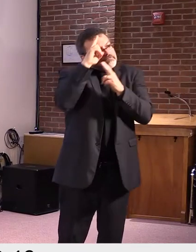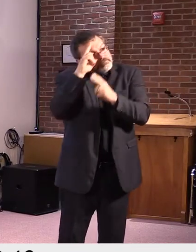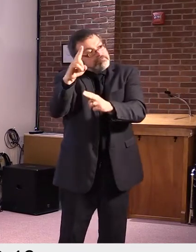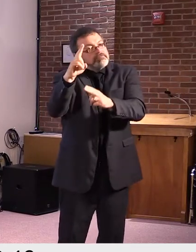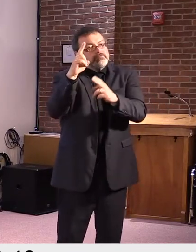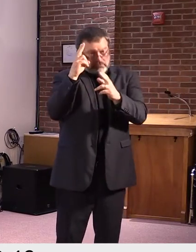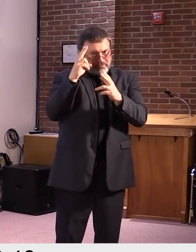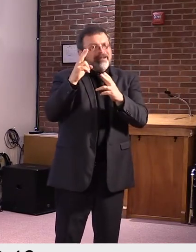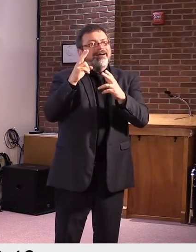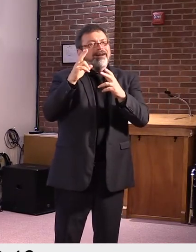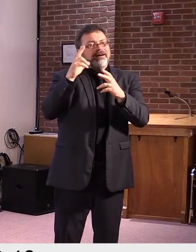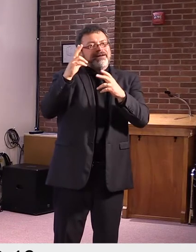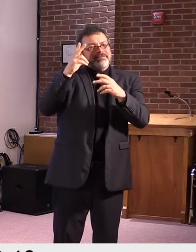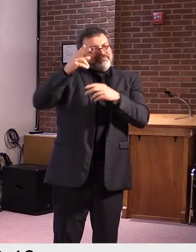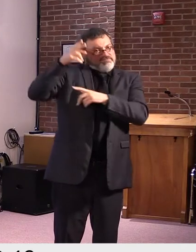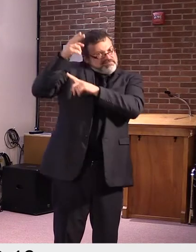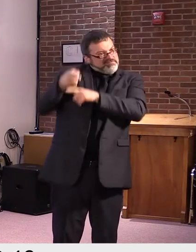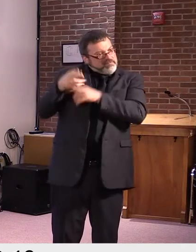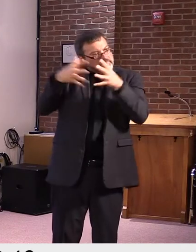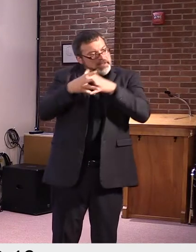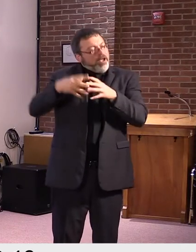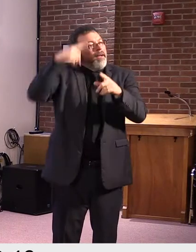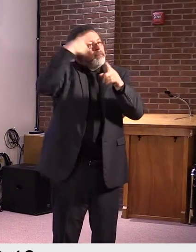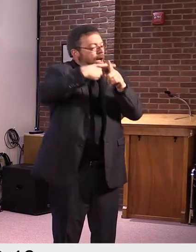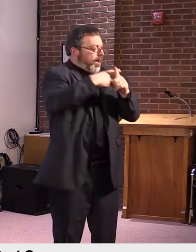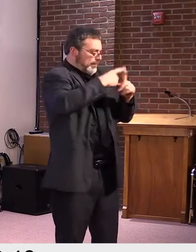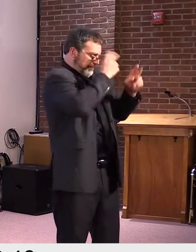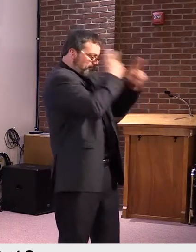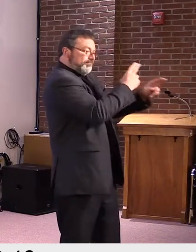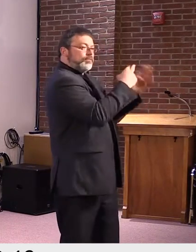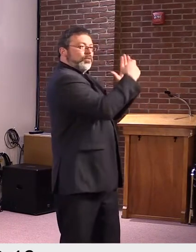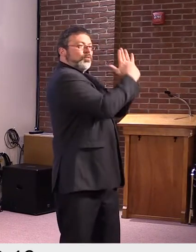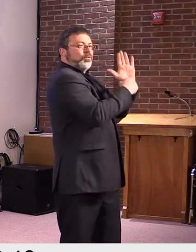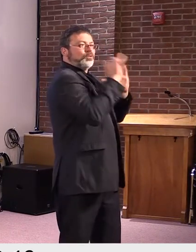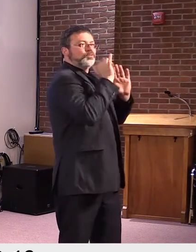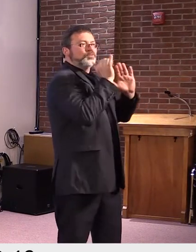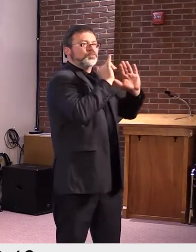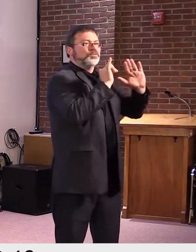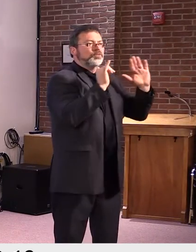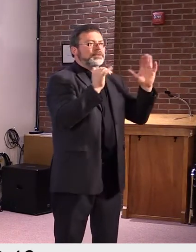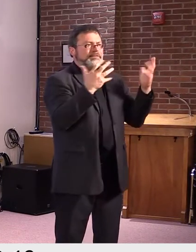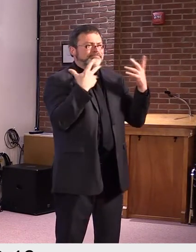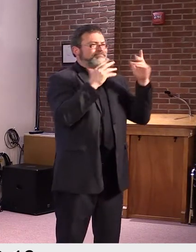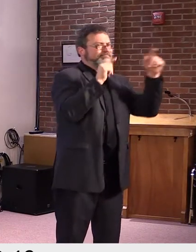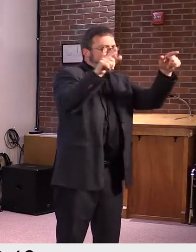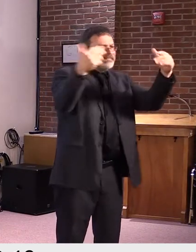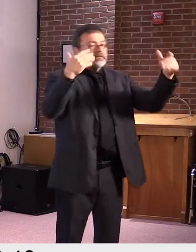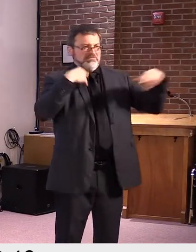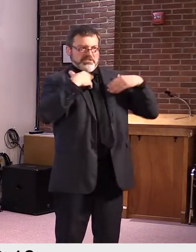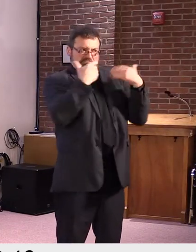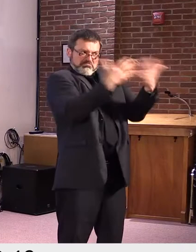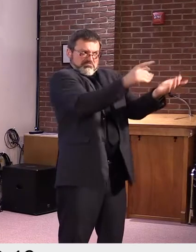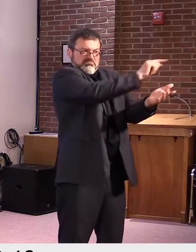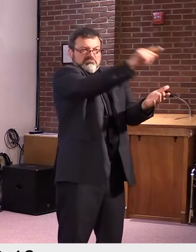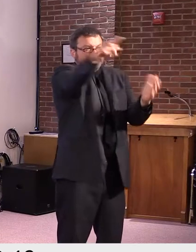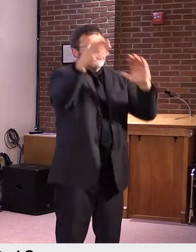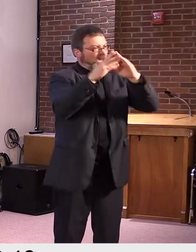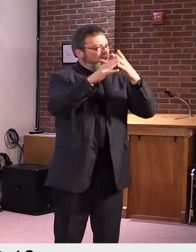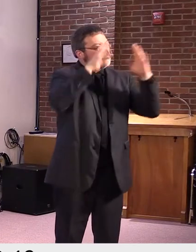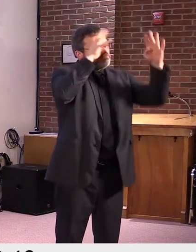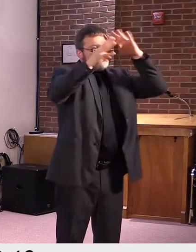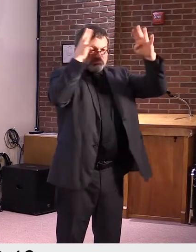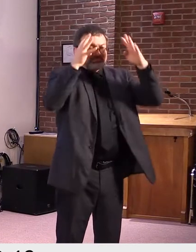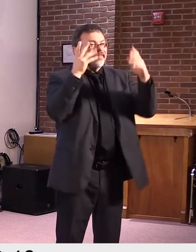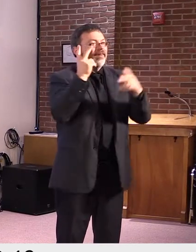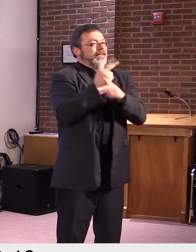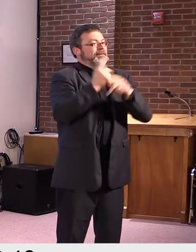in mind, we have been impressed with the way these towns are putting public health first while balancing the need to